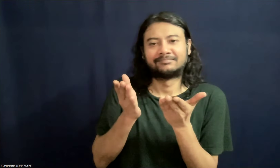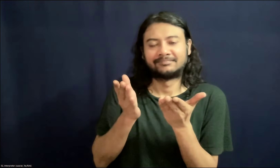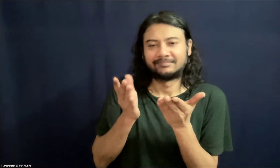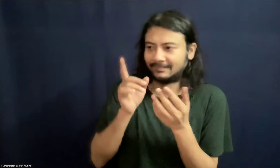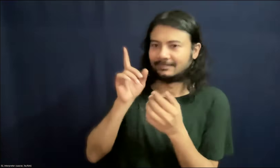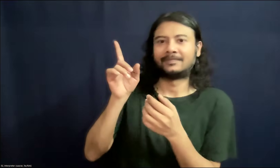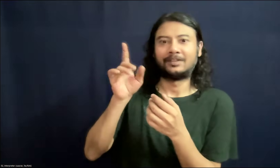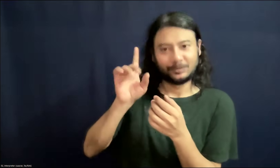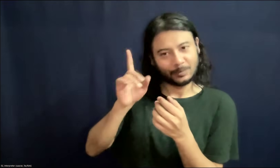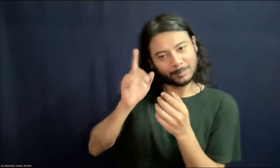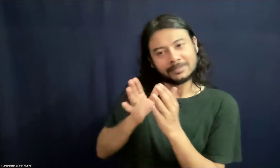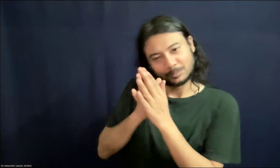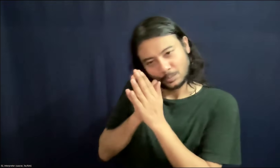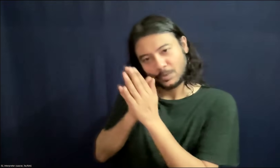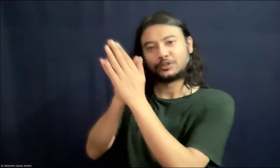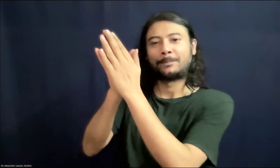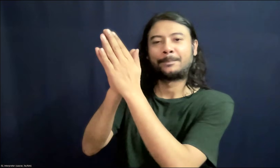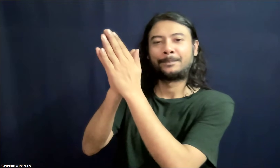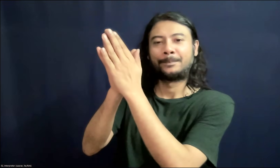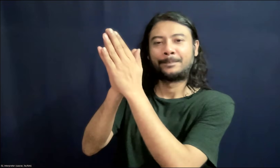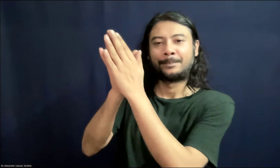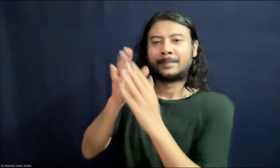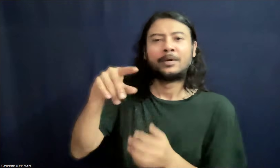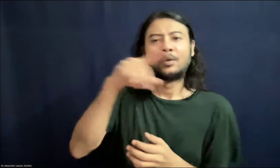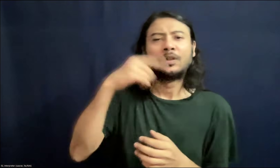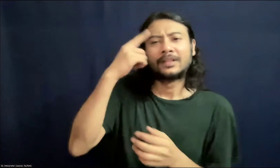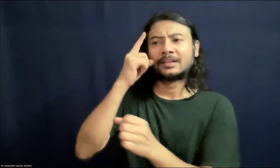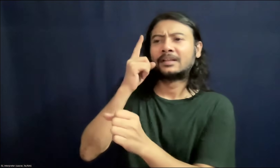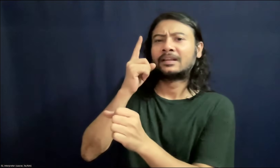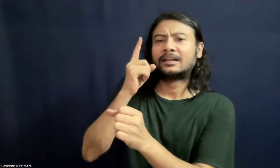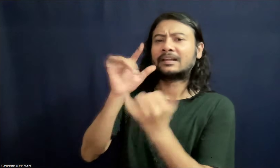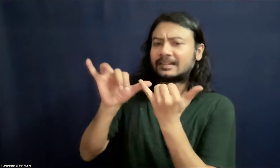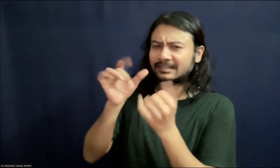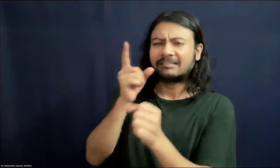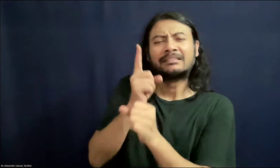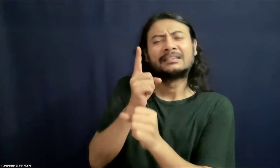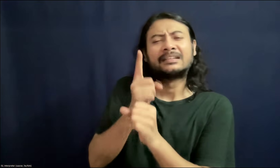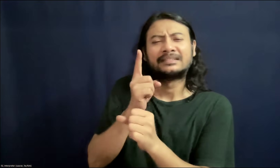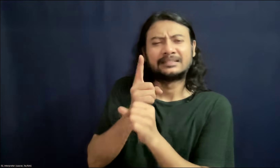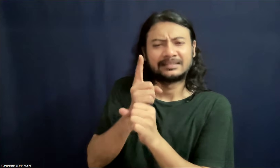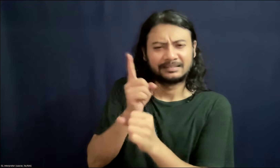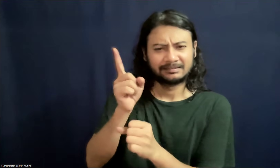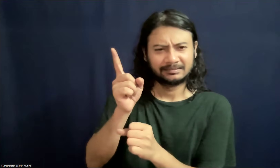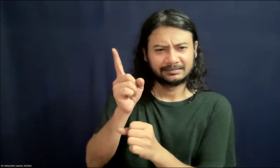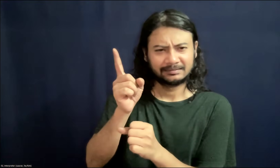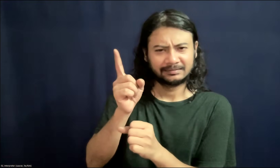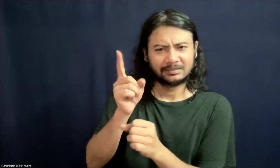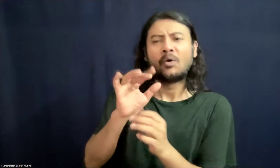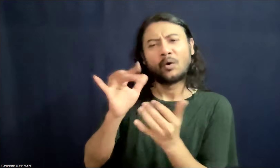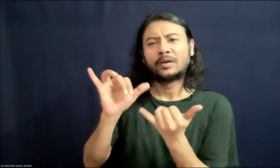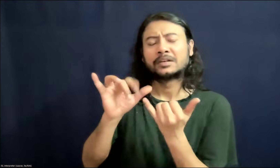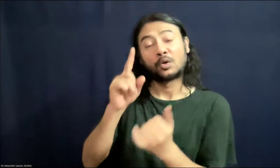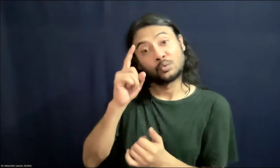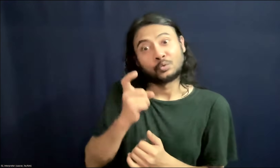He is not a mere teacher or a powerful guru or some powerful magician, as many people say, he's